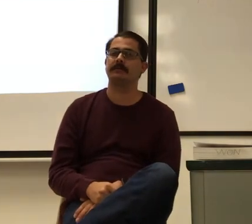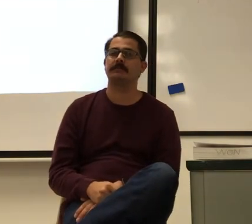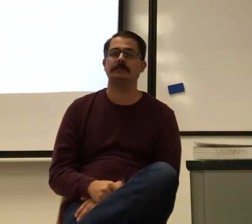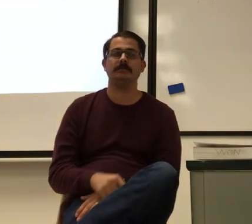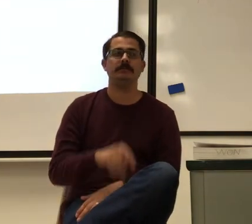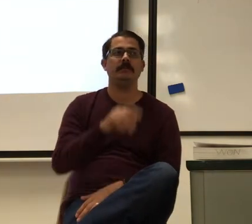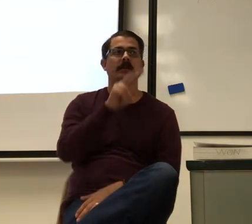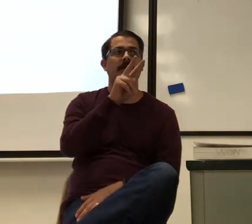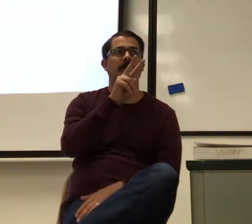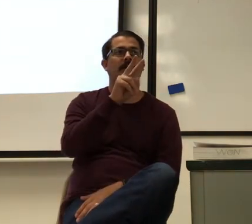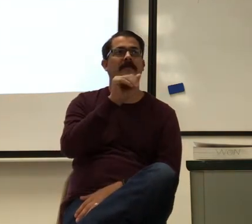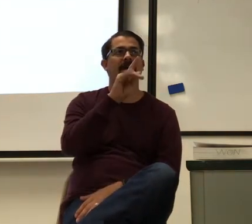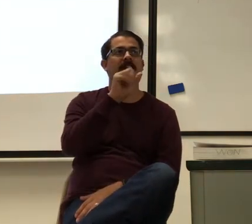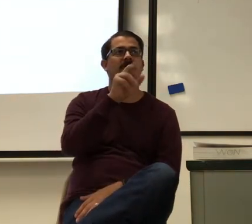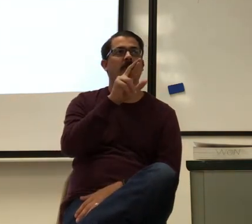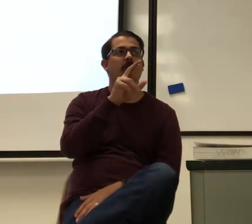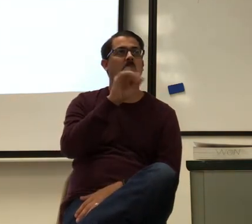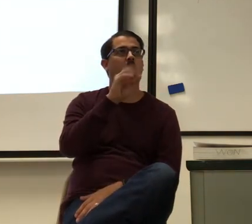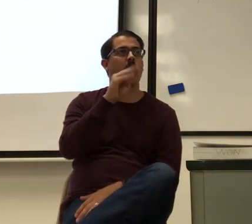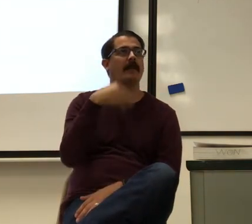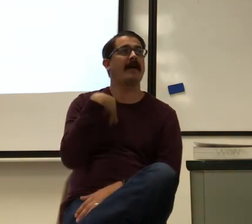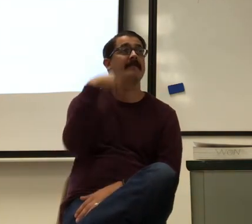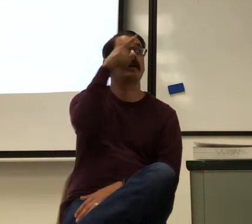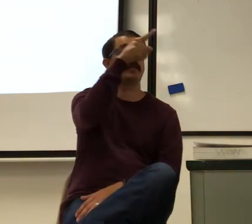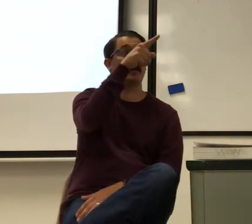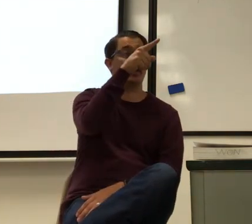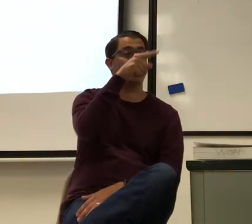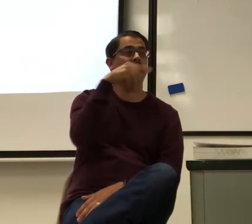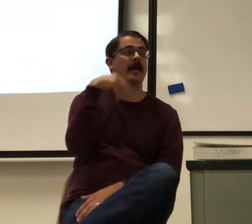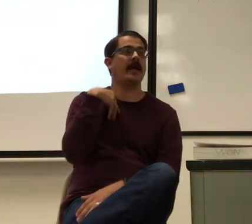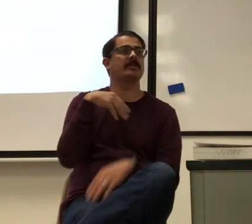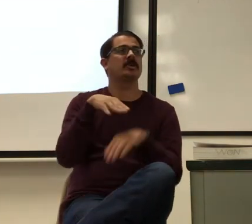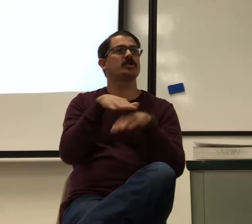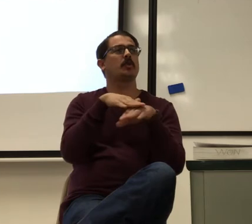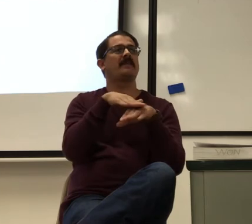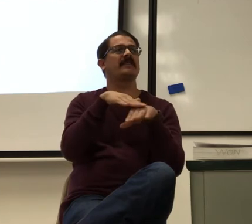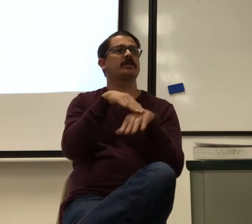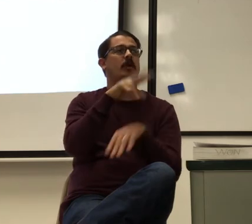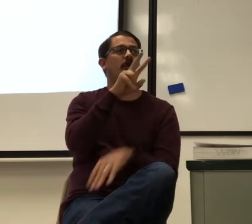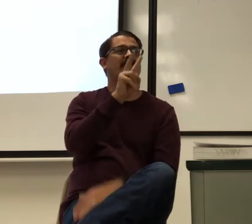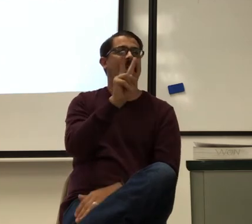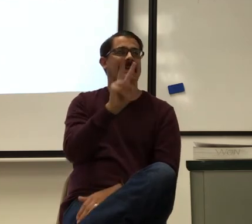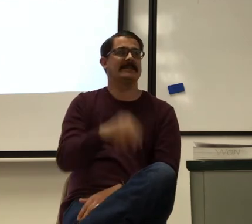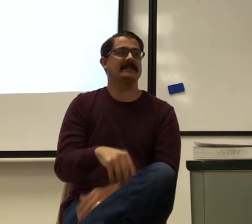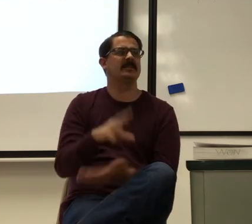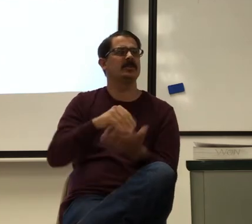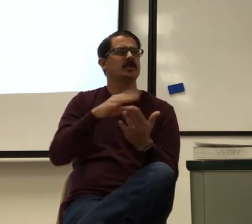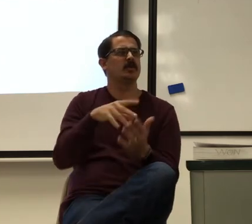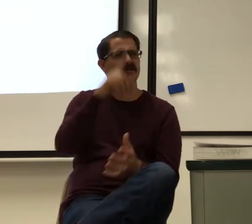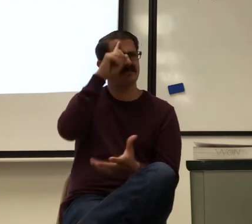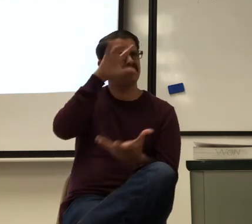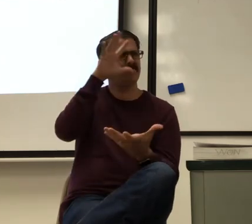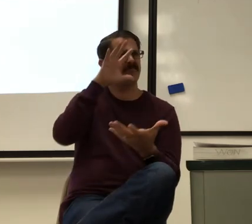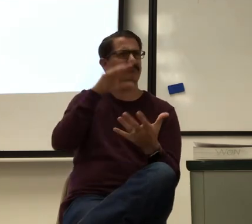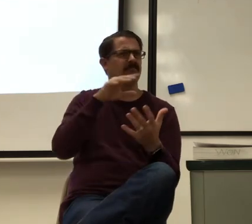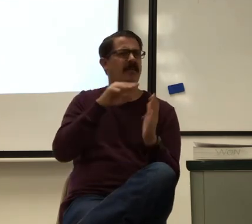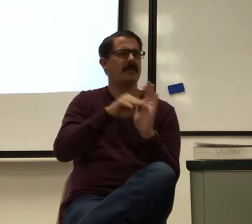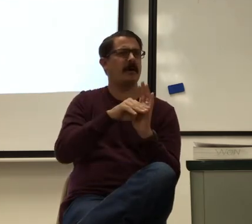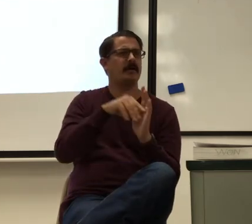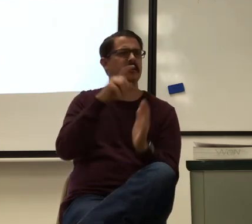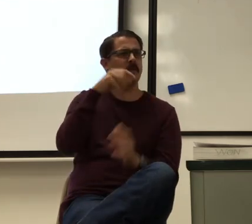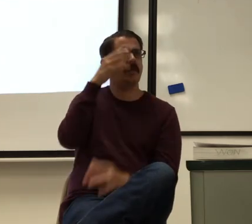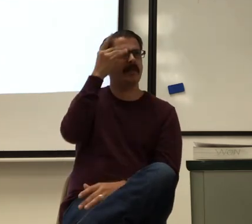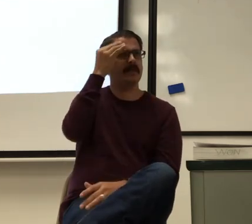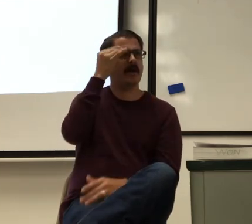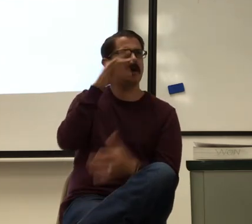vascular arm we have in the classroom, this features the superficial veins. And so what I did was, students kind of get confused by this model. You have to think about